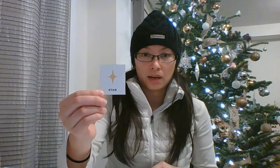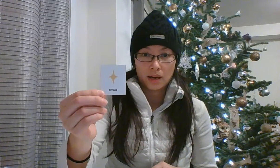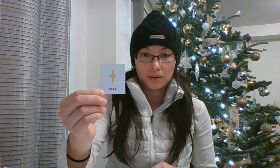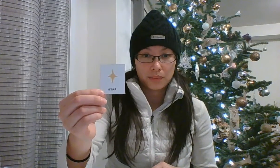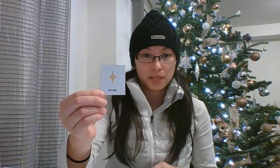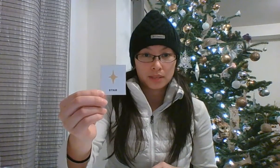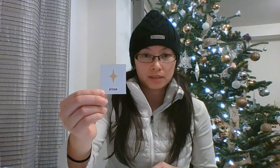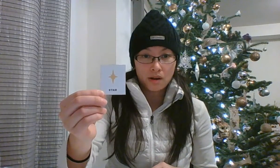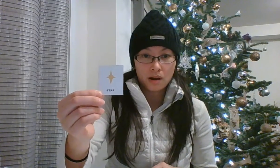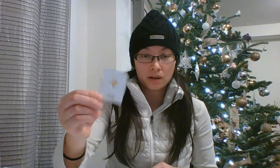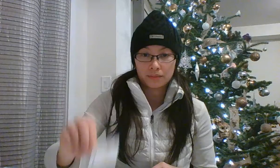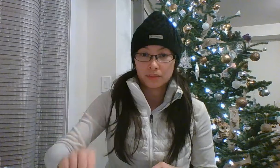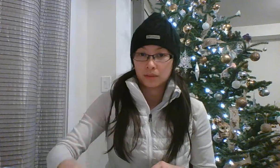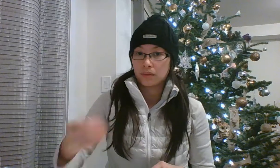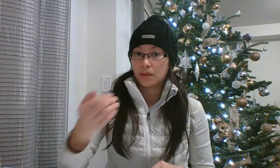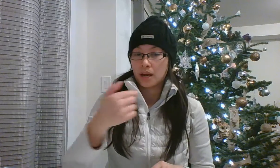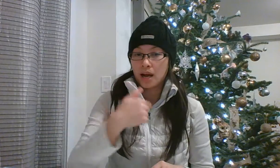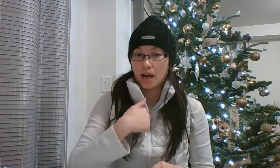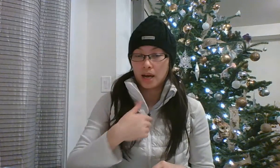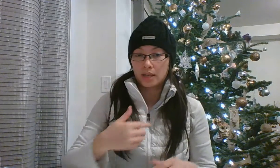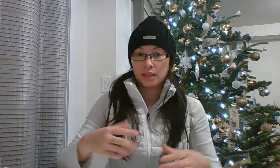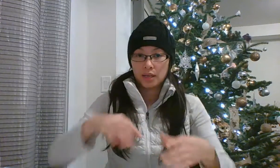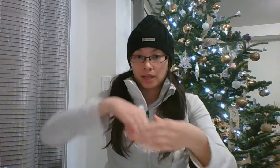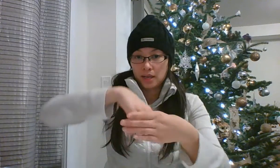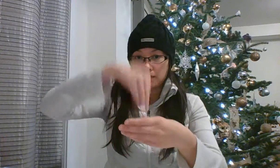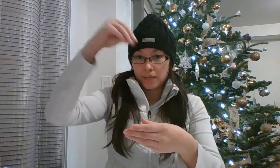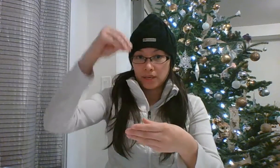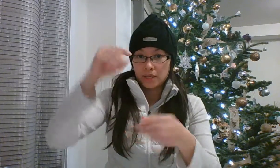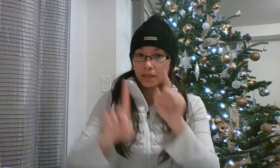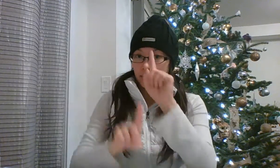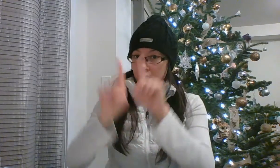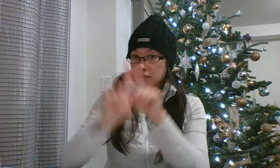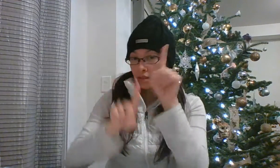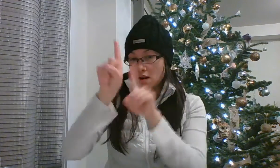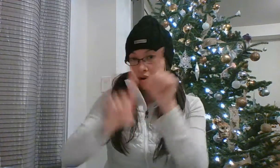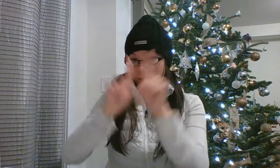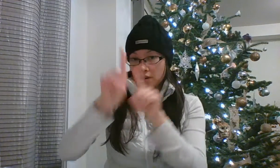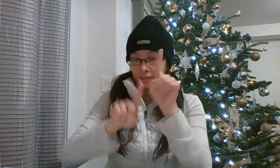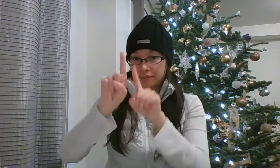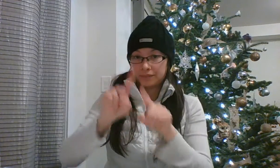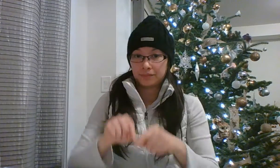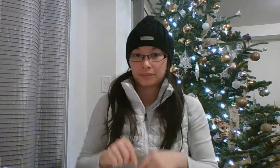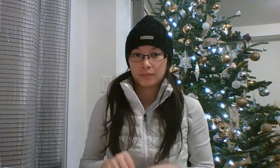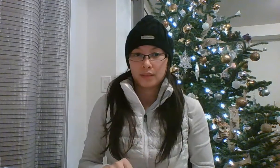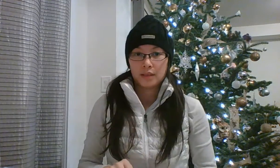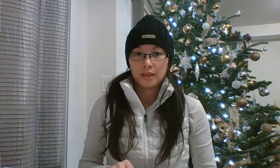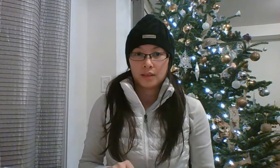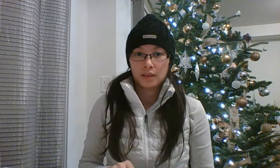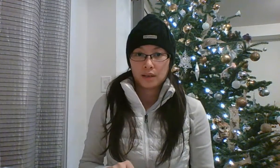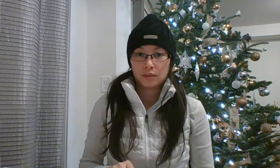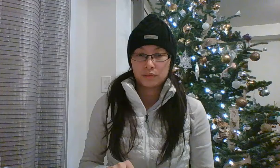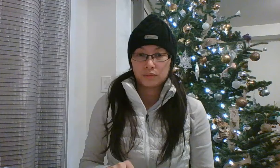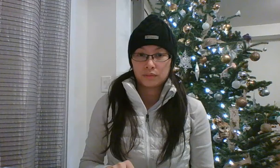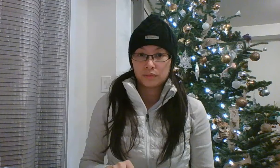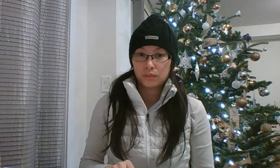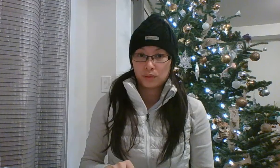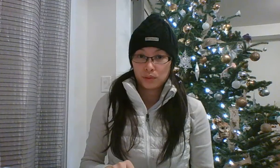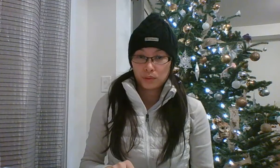I pick star. So I pick star. Now, do you